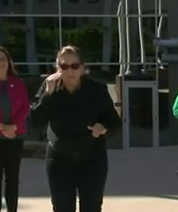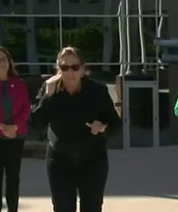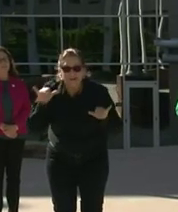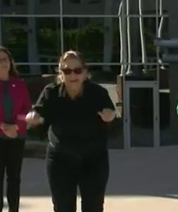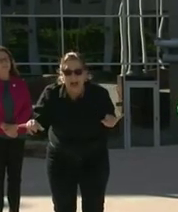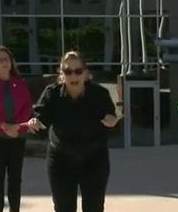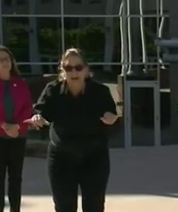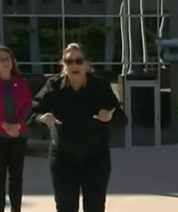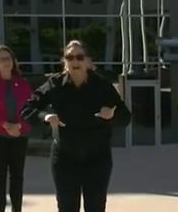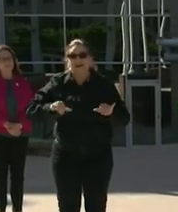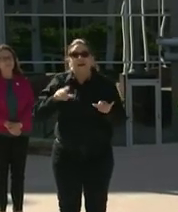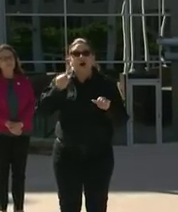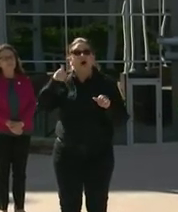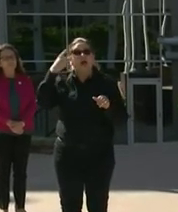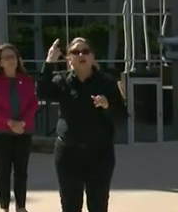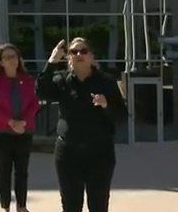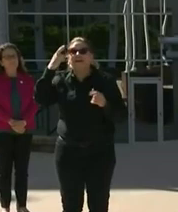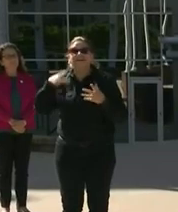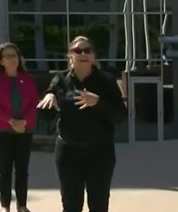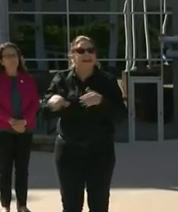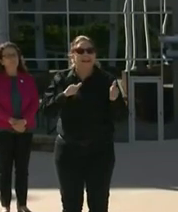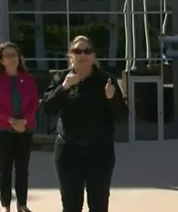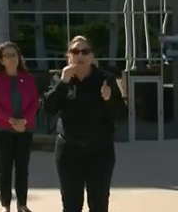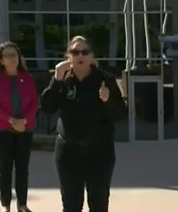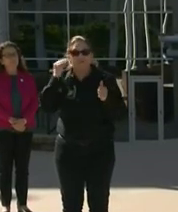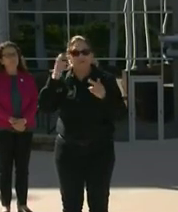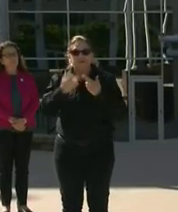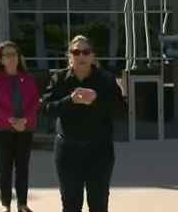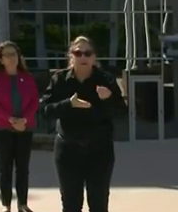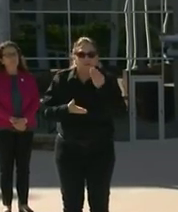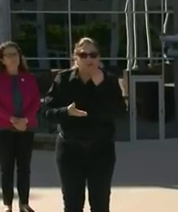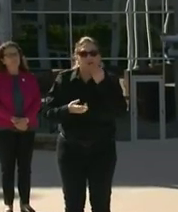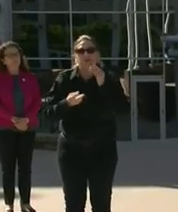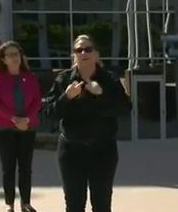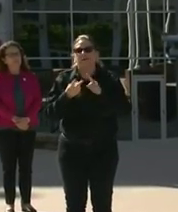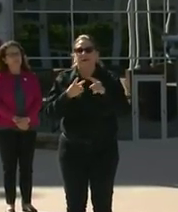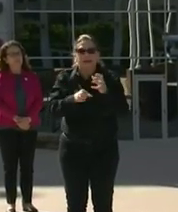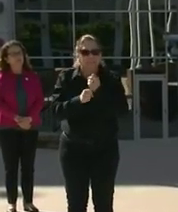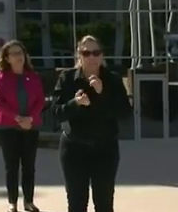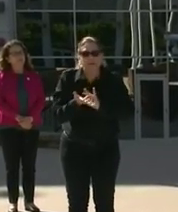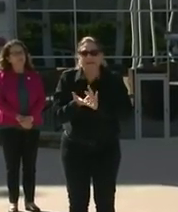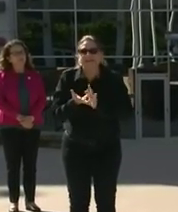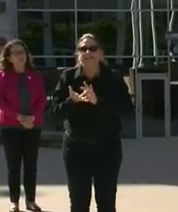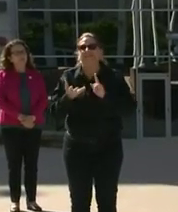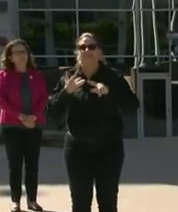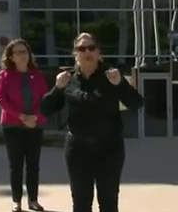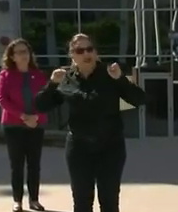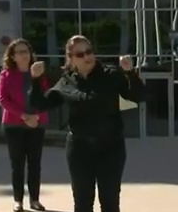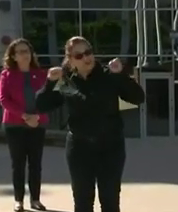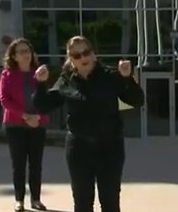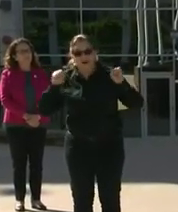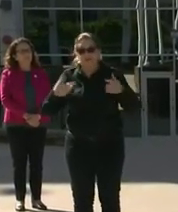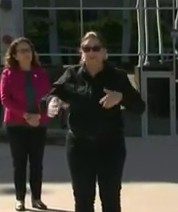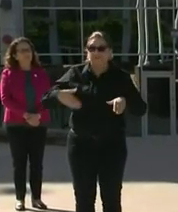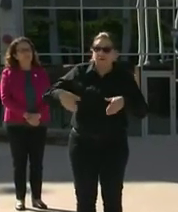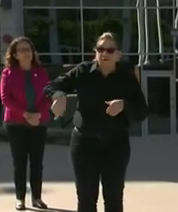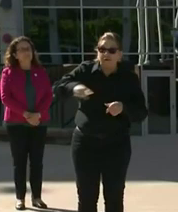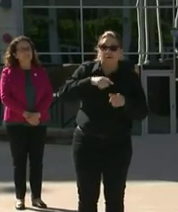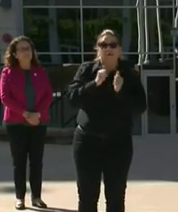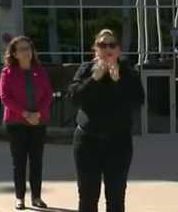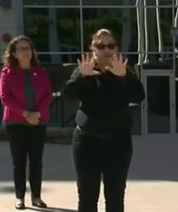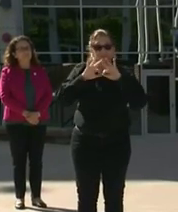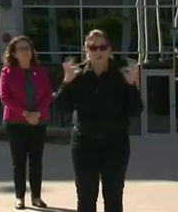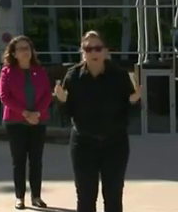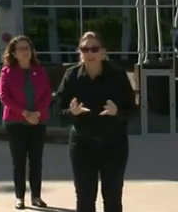groceries, pick up medicine, or to exercise with your own family because you have been advised to